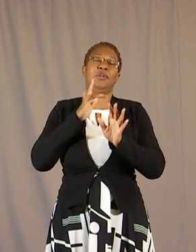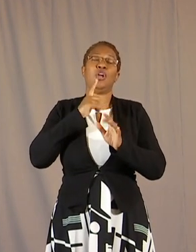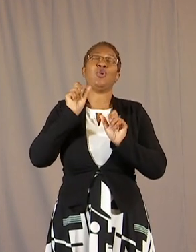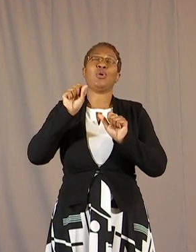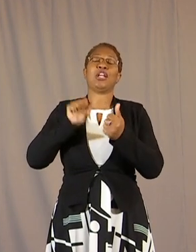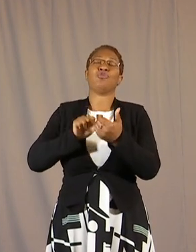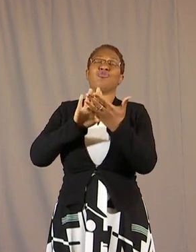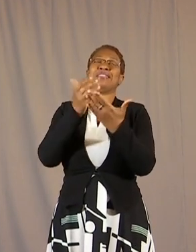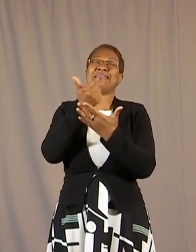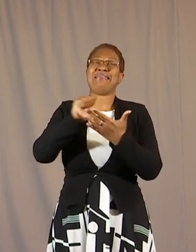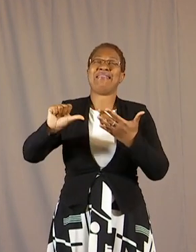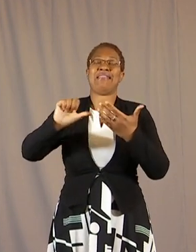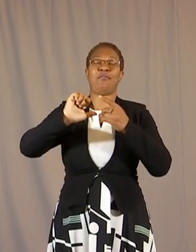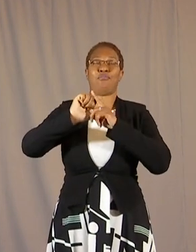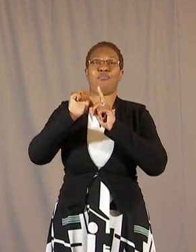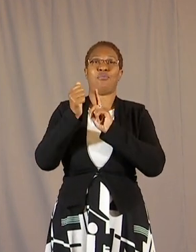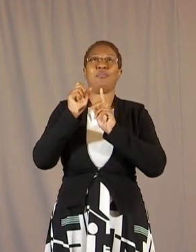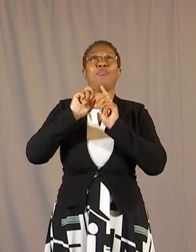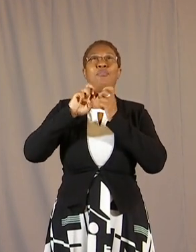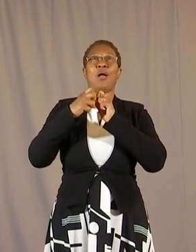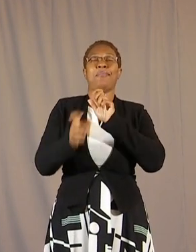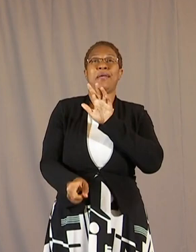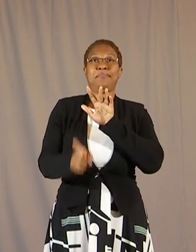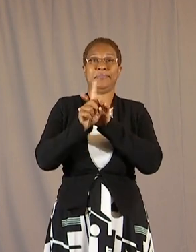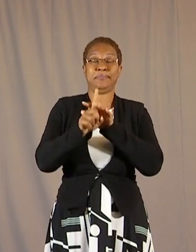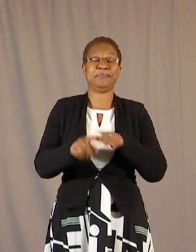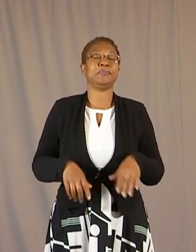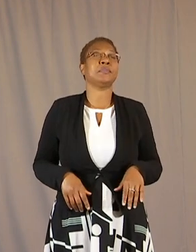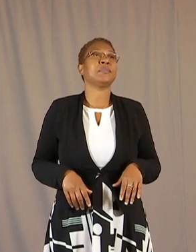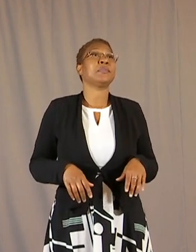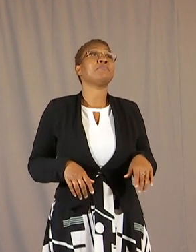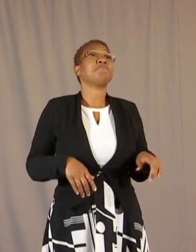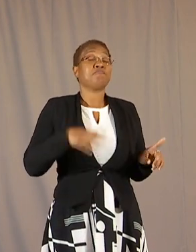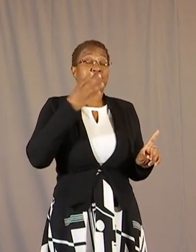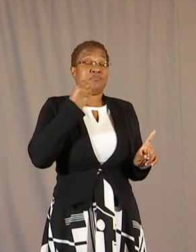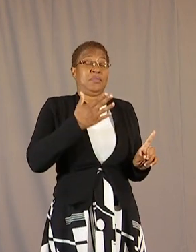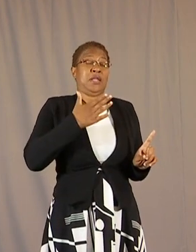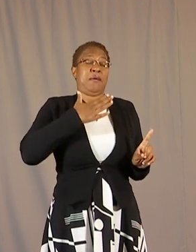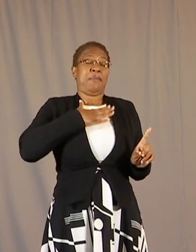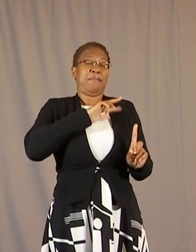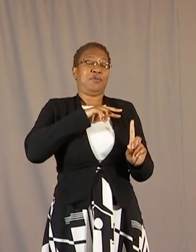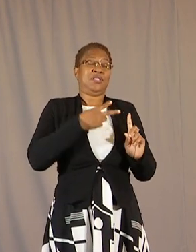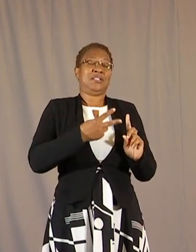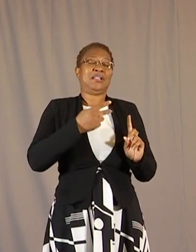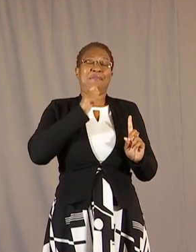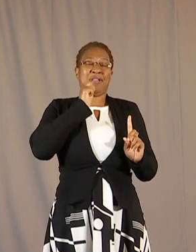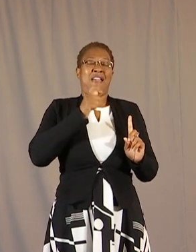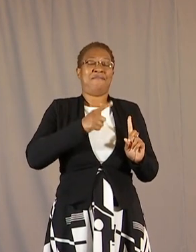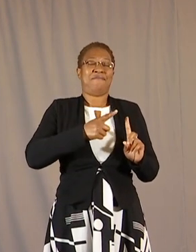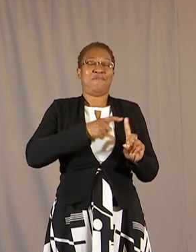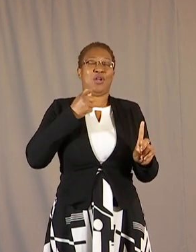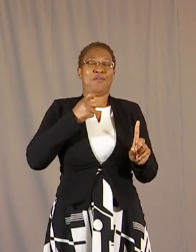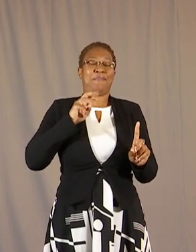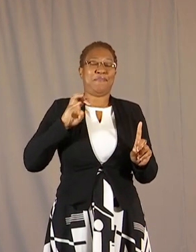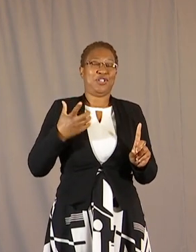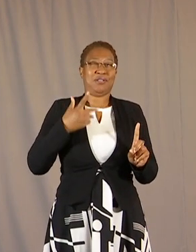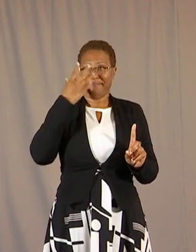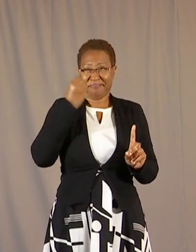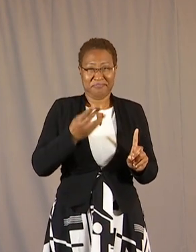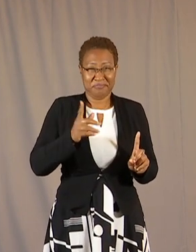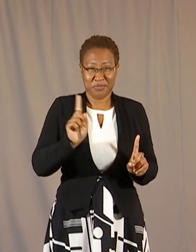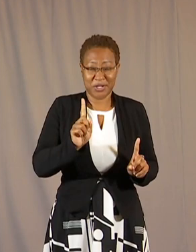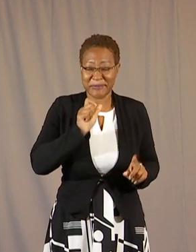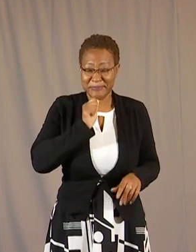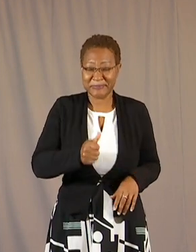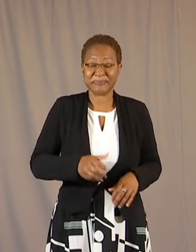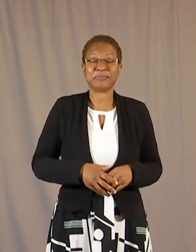I was gonna say from a unique perspective, I am not a native Michigander. I will not say where I'm from. But